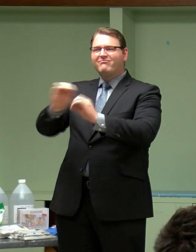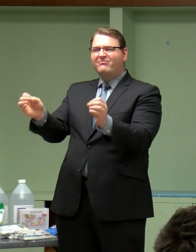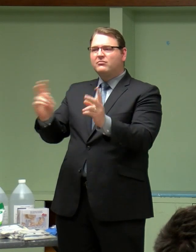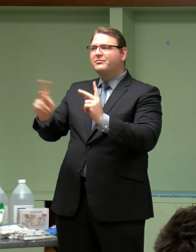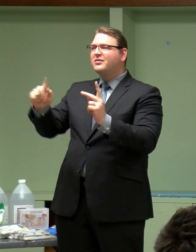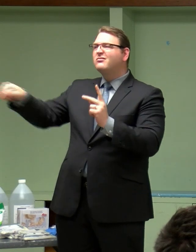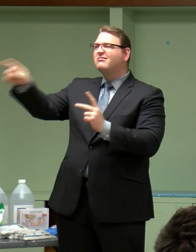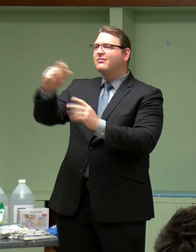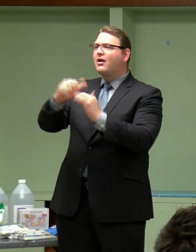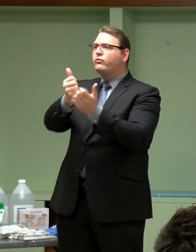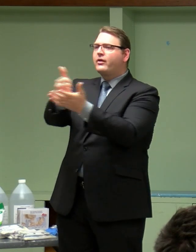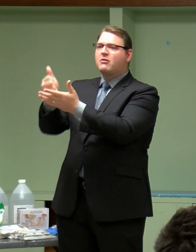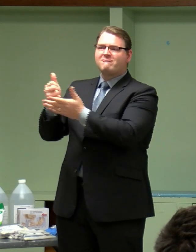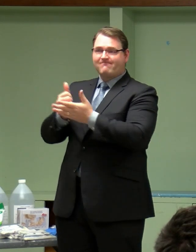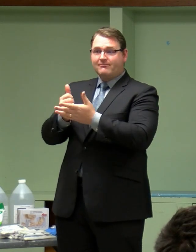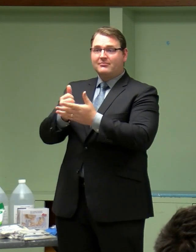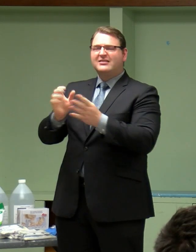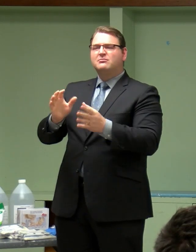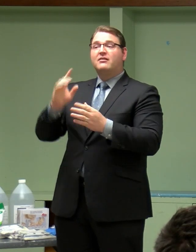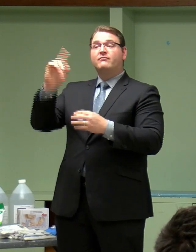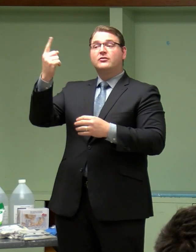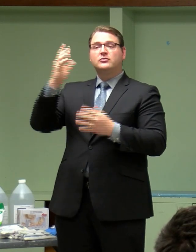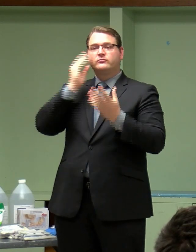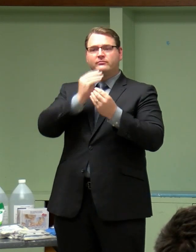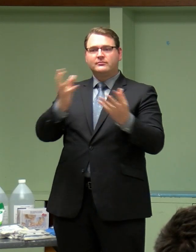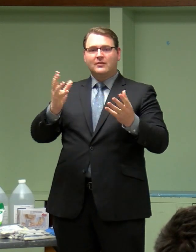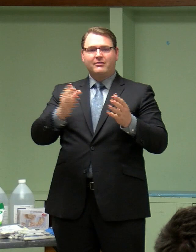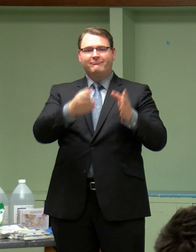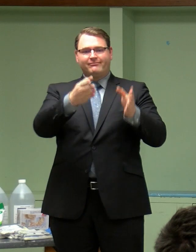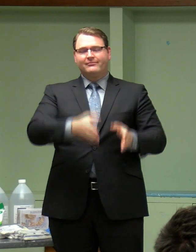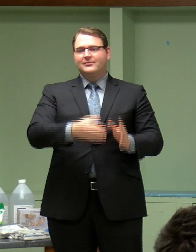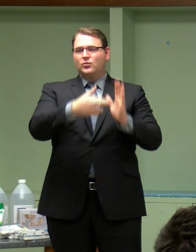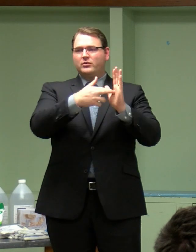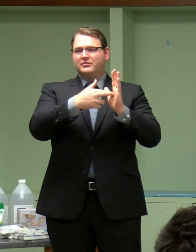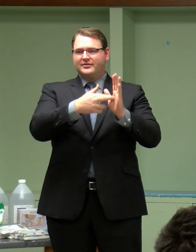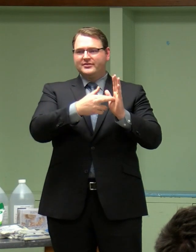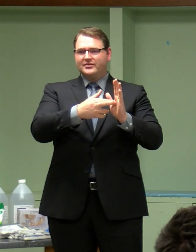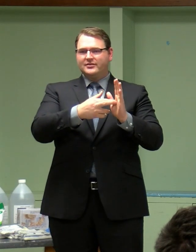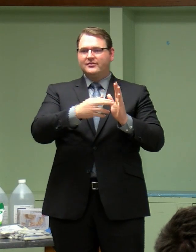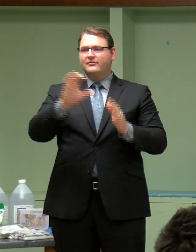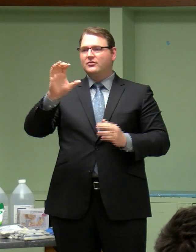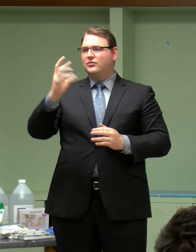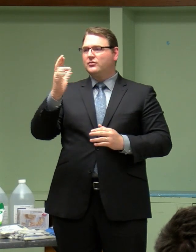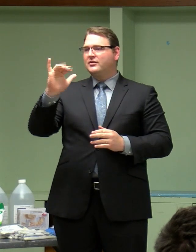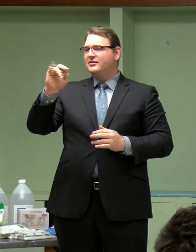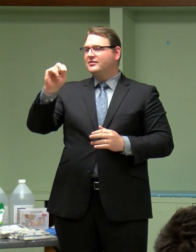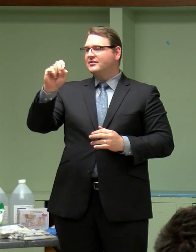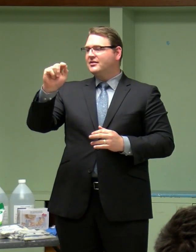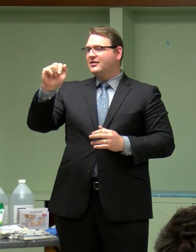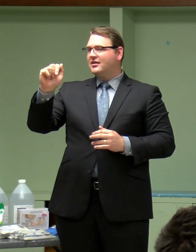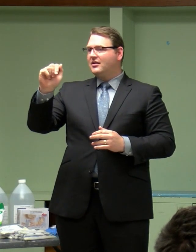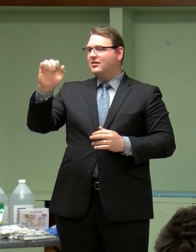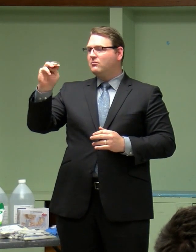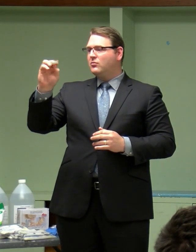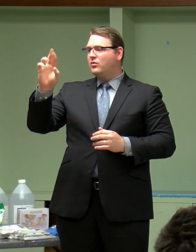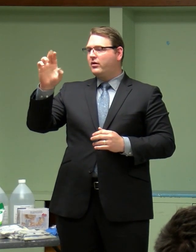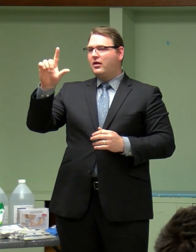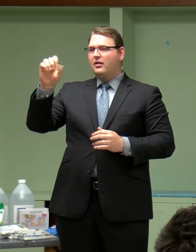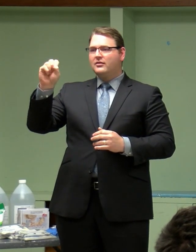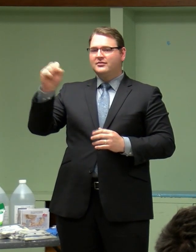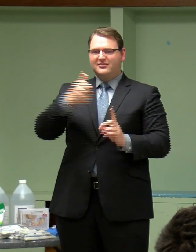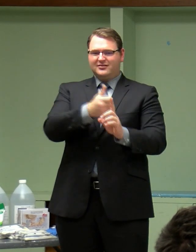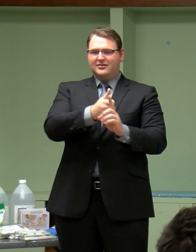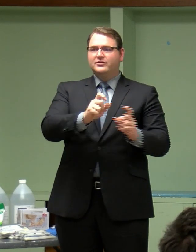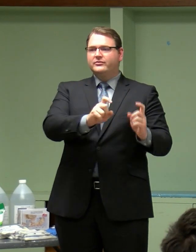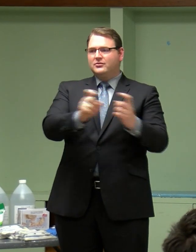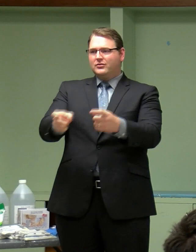and someone who's just representing us extremely well in Austin, State Representative Christina Morales, who has donated a mask